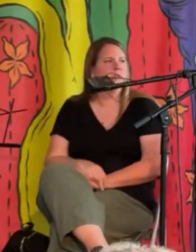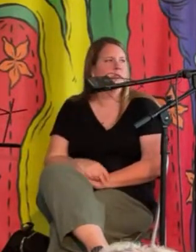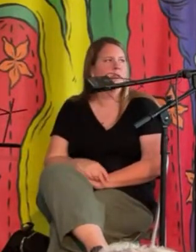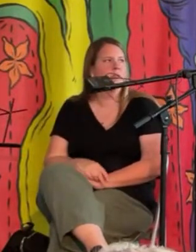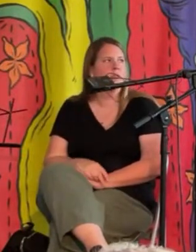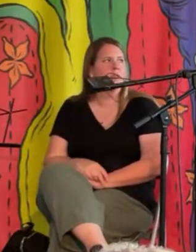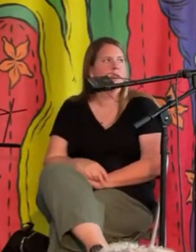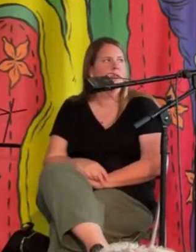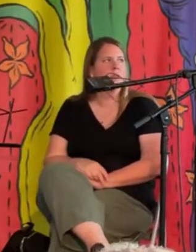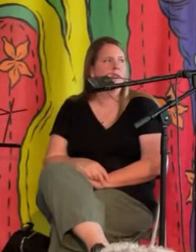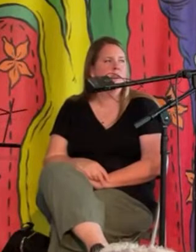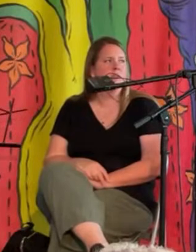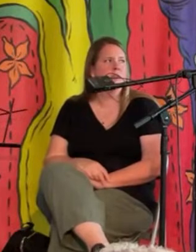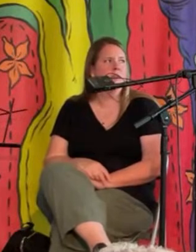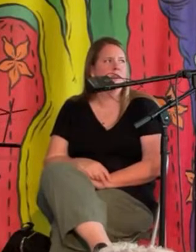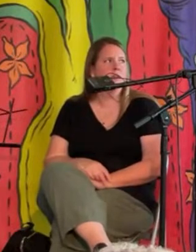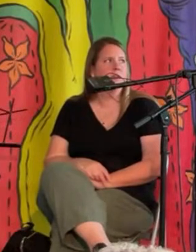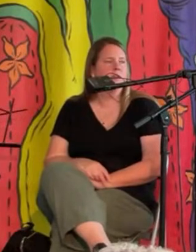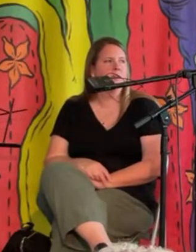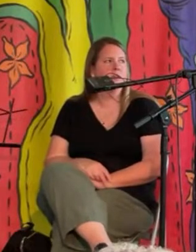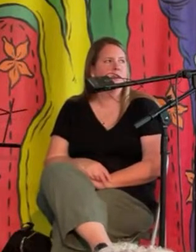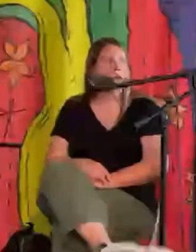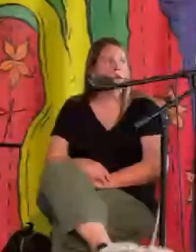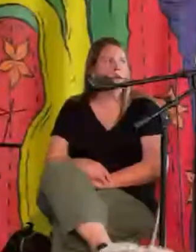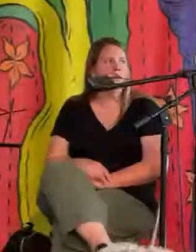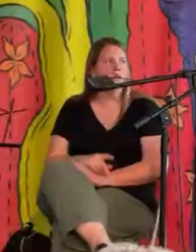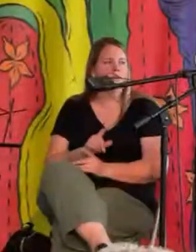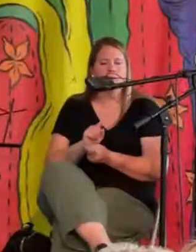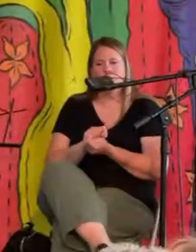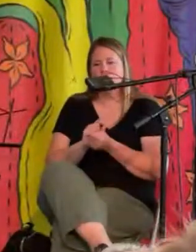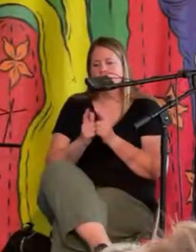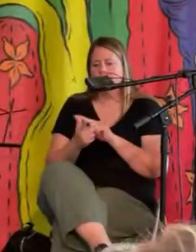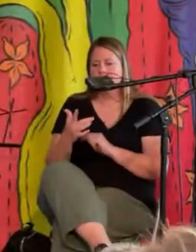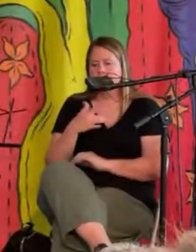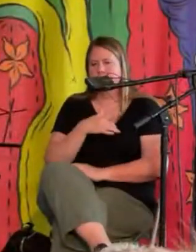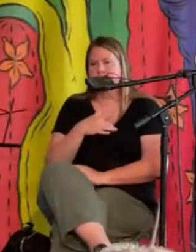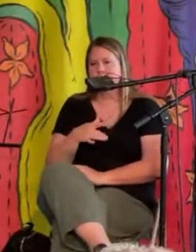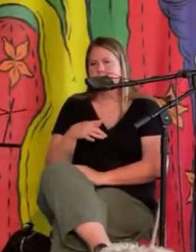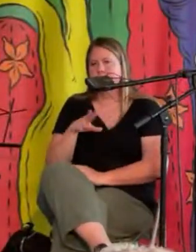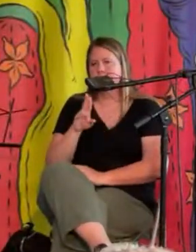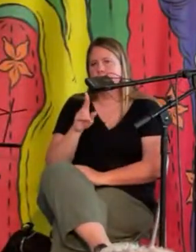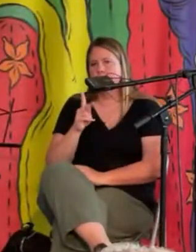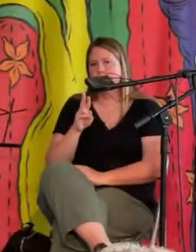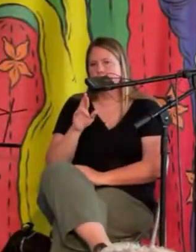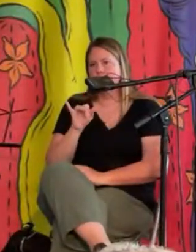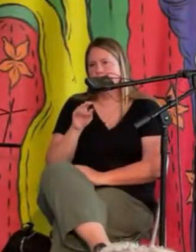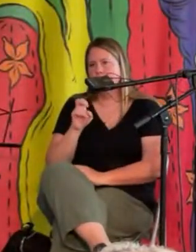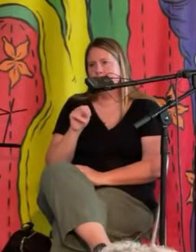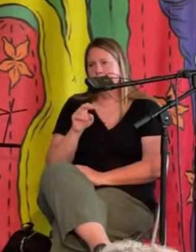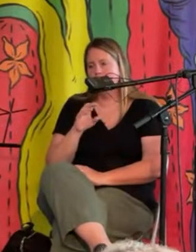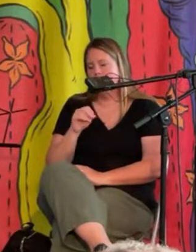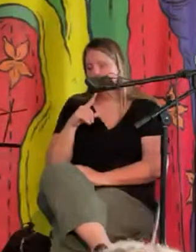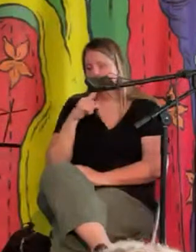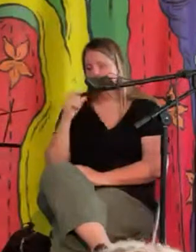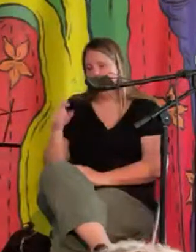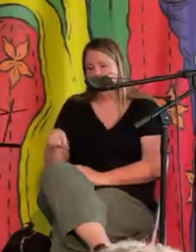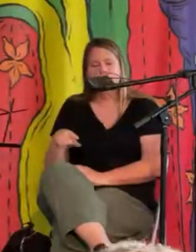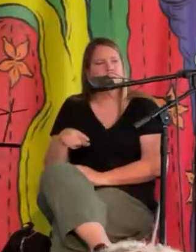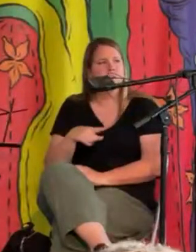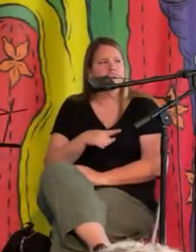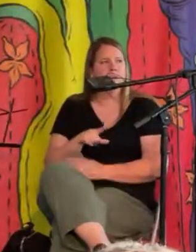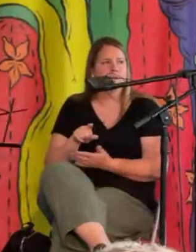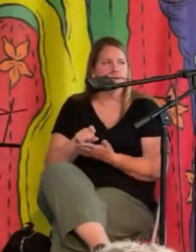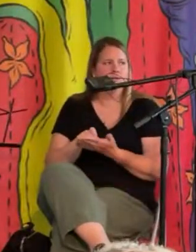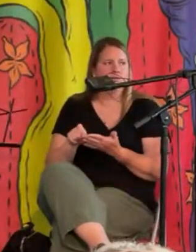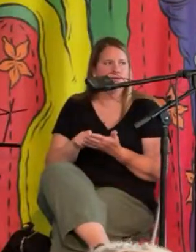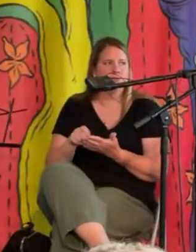harder. When we translate either from Ukrainian or Russian. And he has written